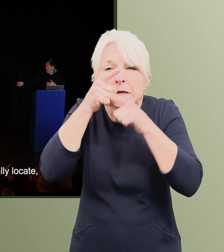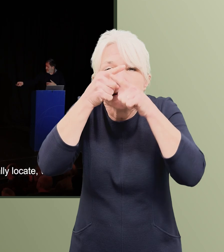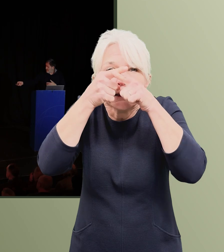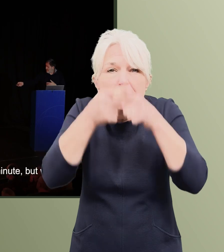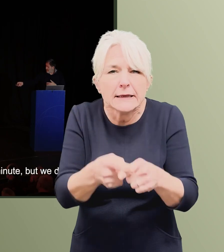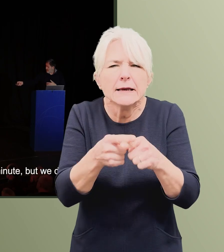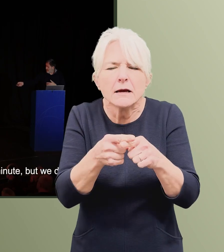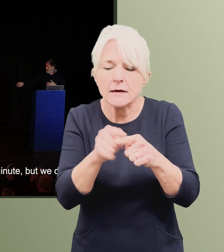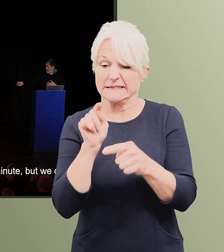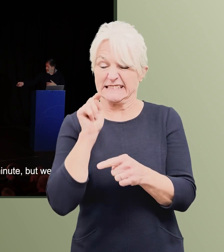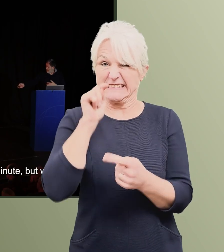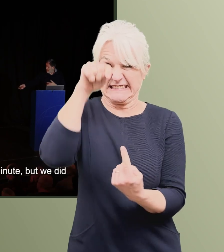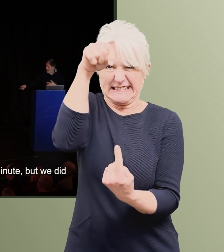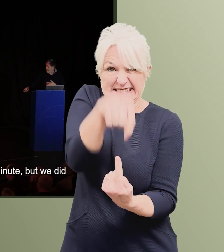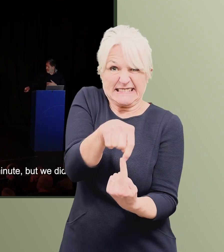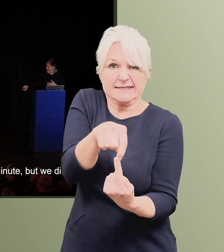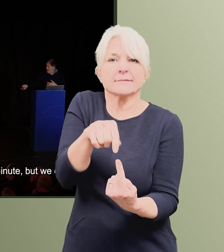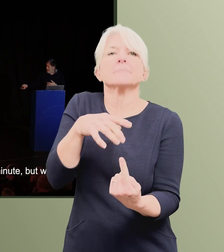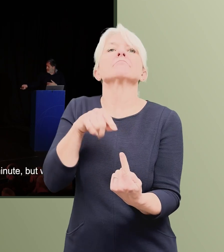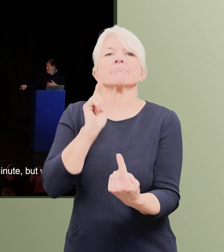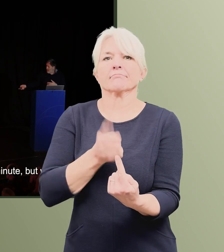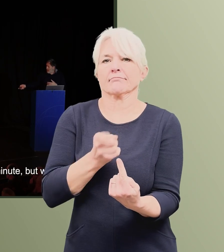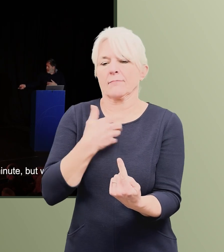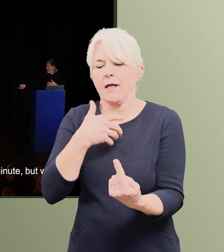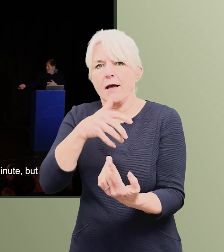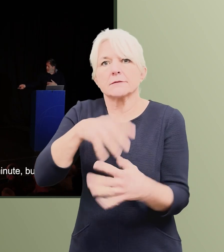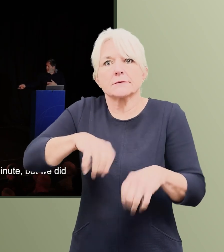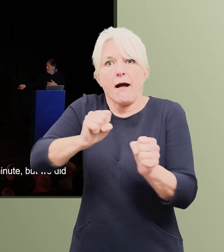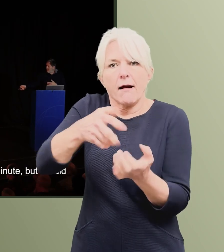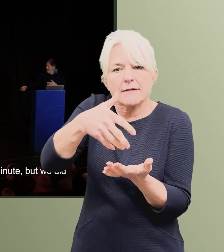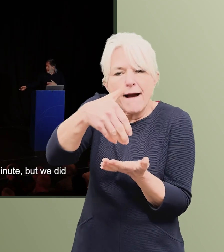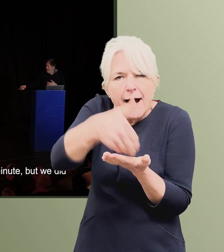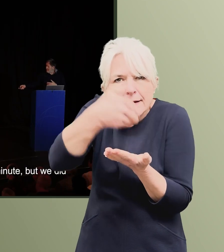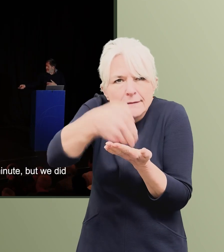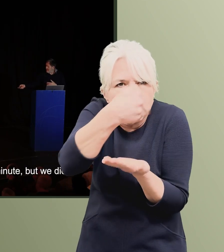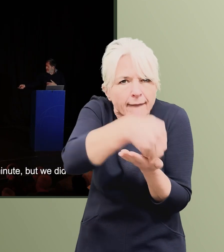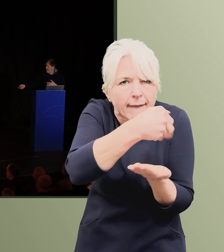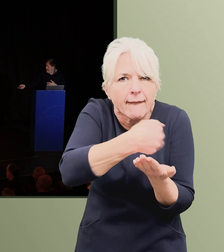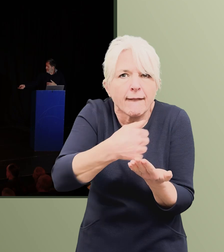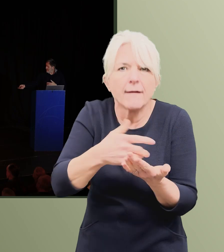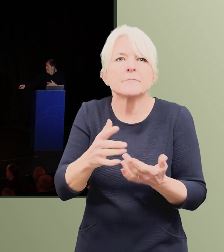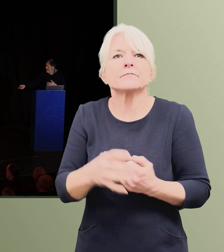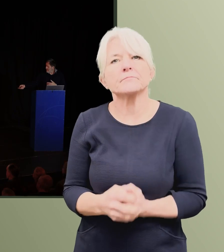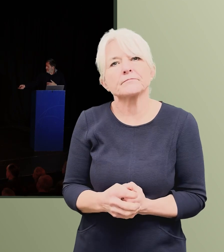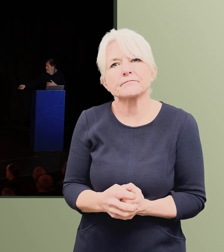our excavation here, and I'll come to that in a minute, but we did pick up, bloody thing,